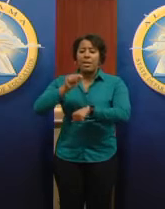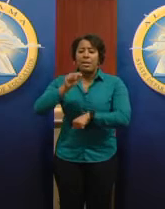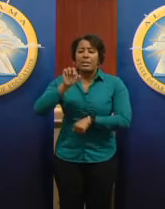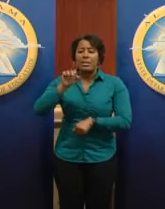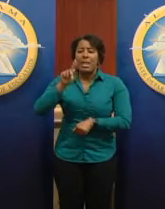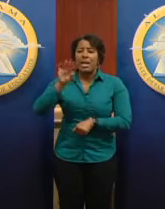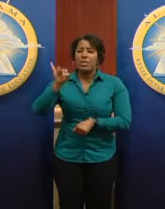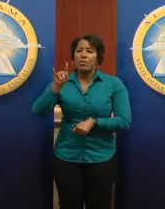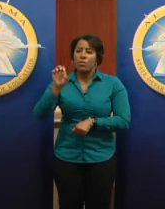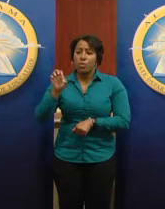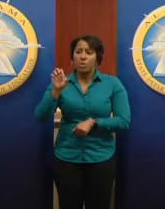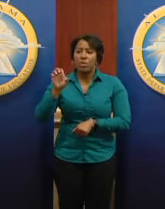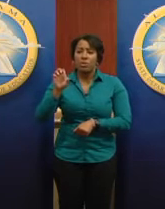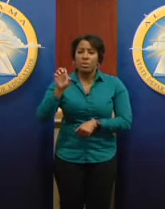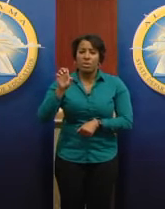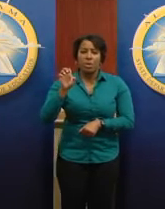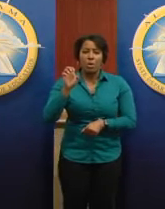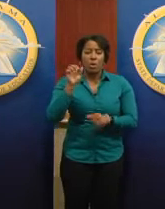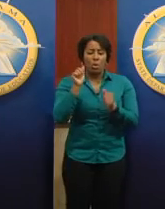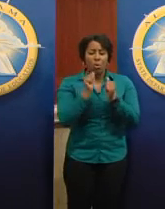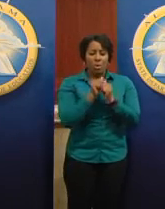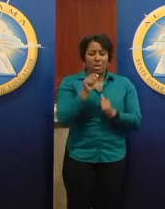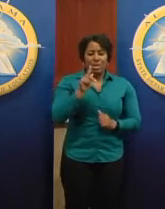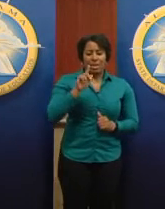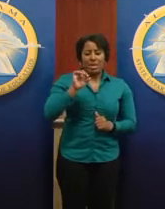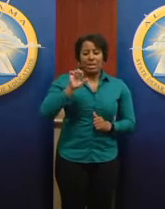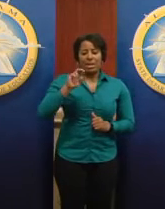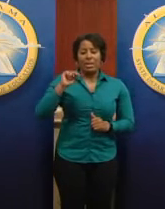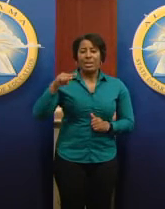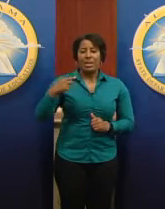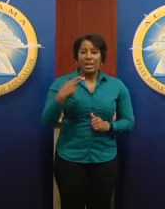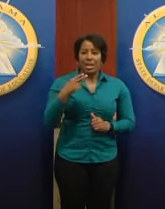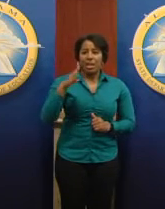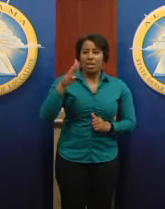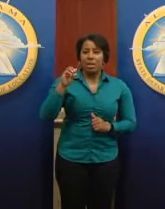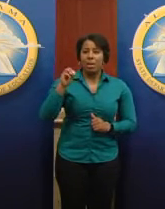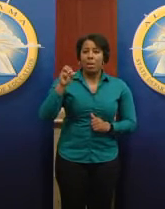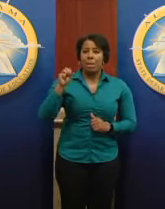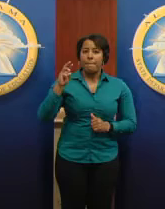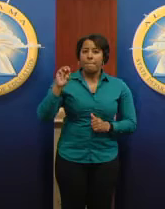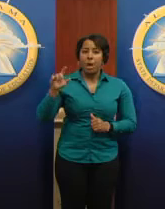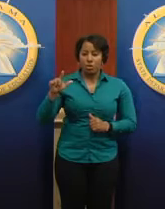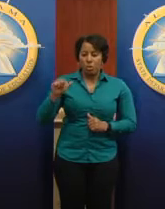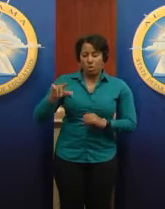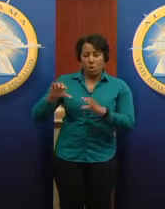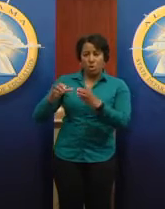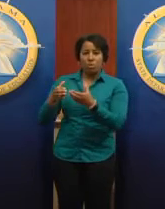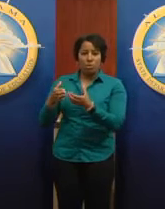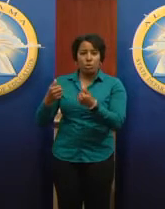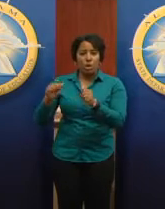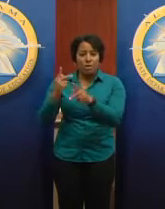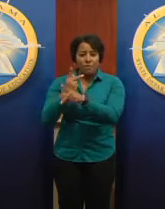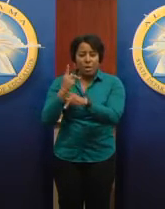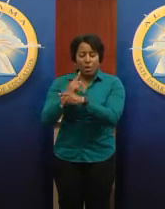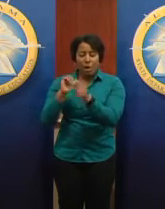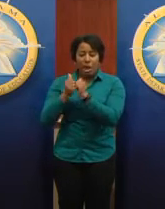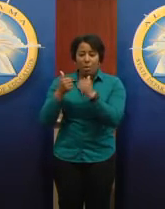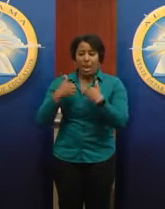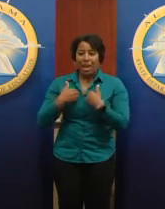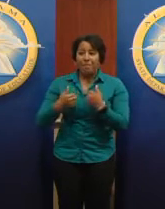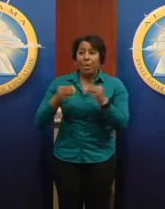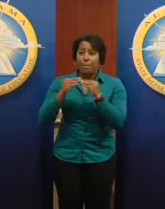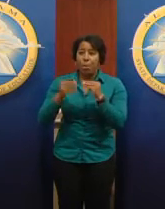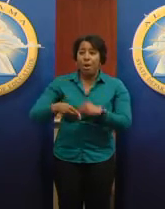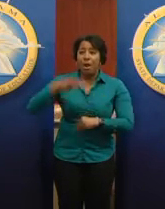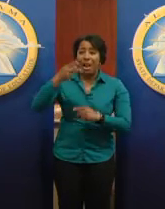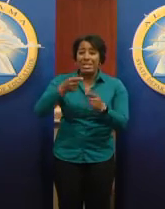under ADECA Commissioner Kenneth Boswell to work on how we're going to get more high-speed internet across the state.